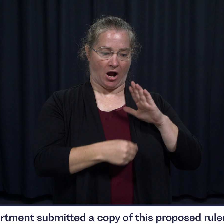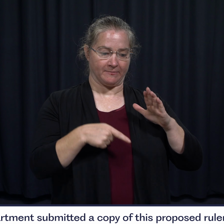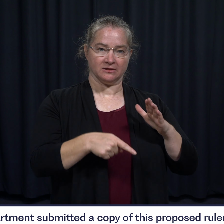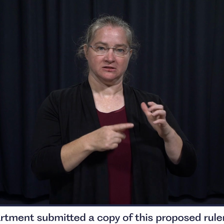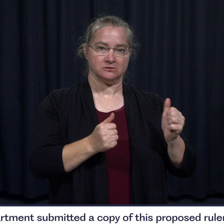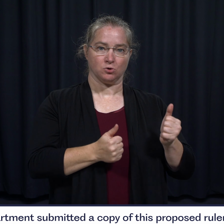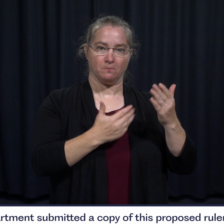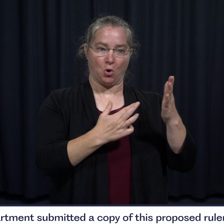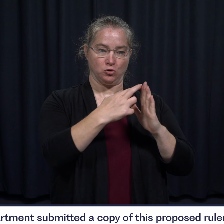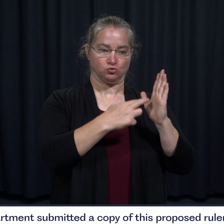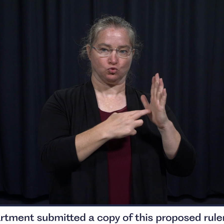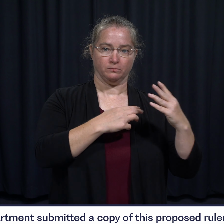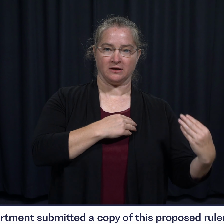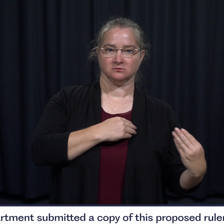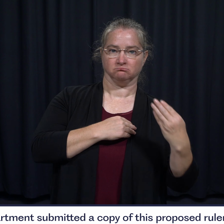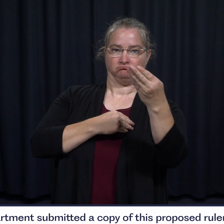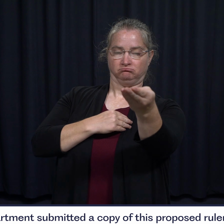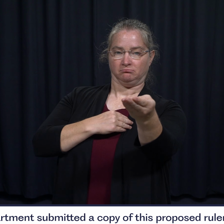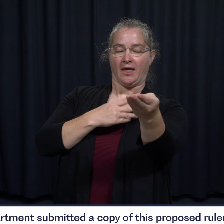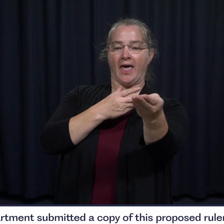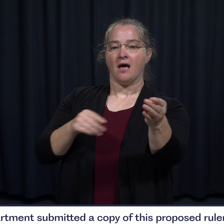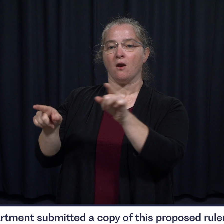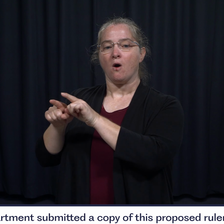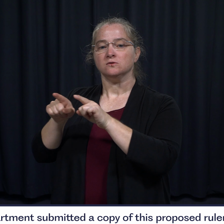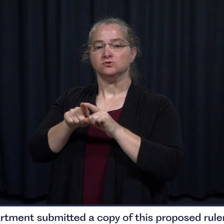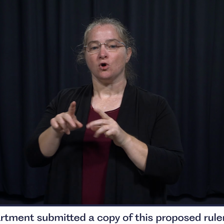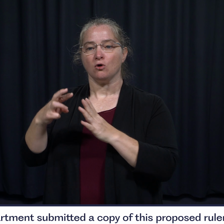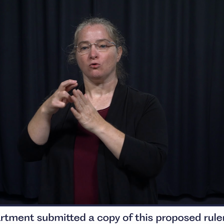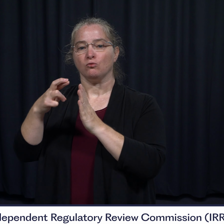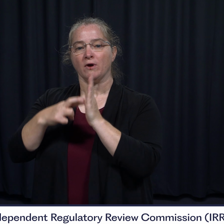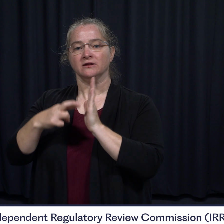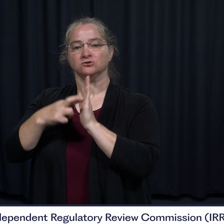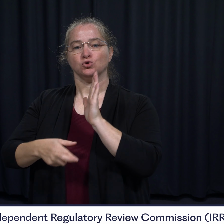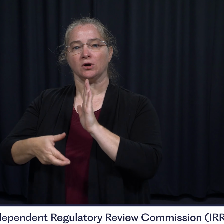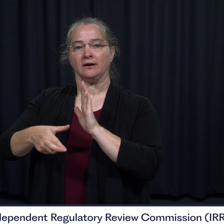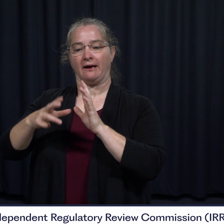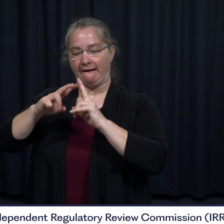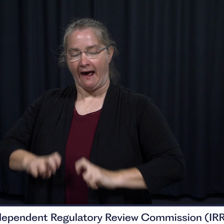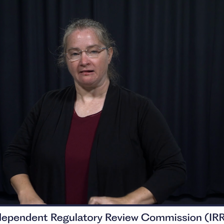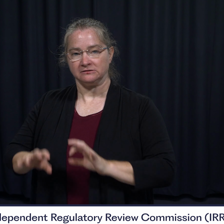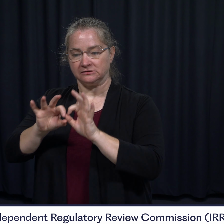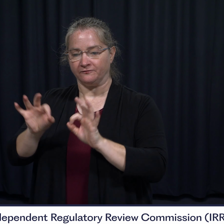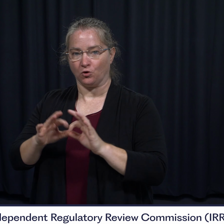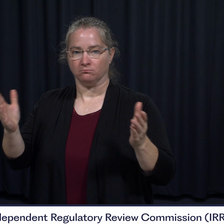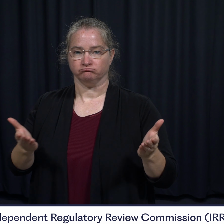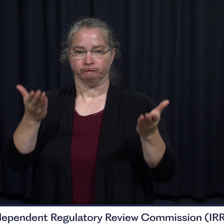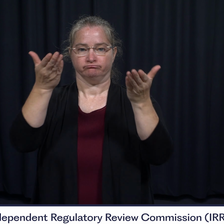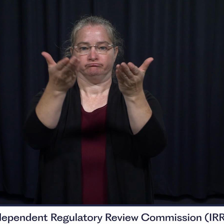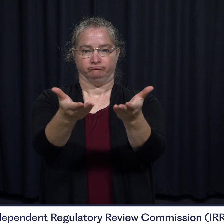rulemaking and a copy of a regulatory analysis form to the Independent Regulatory Review